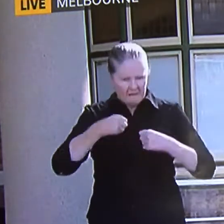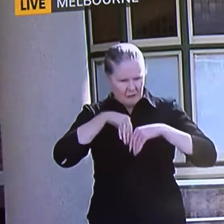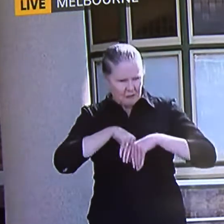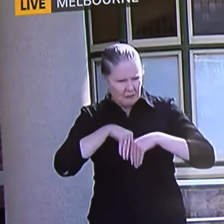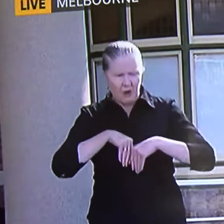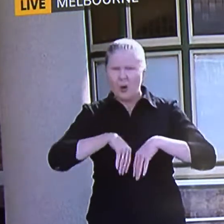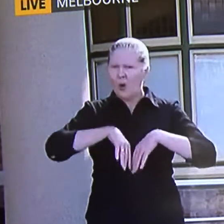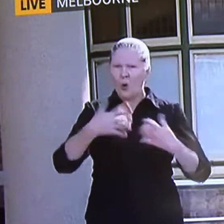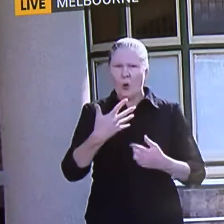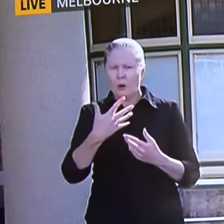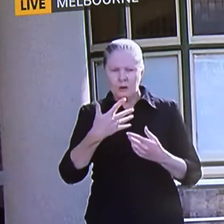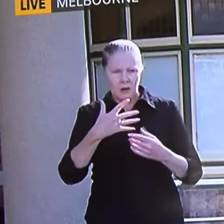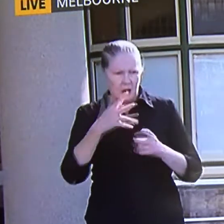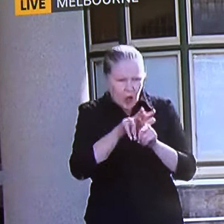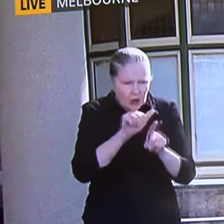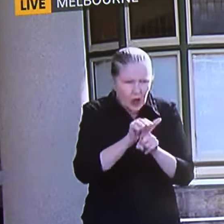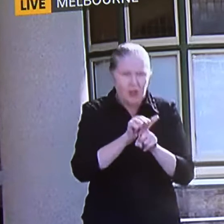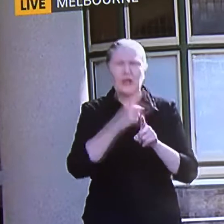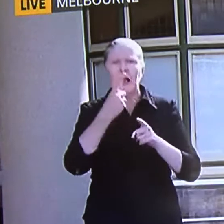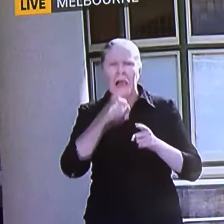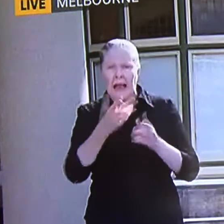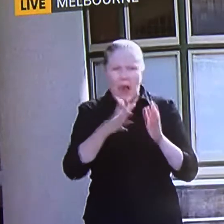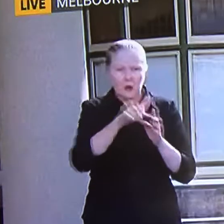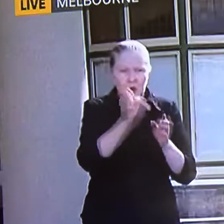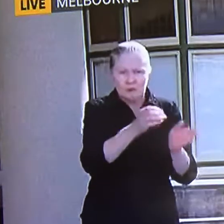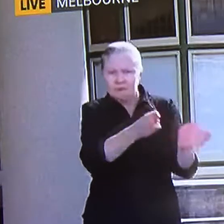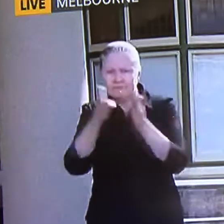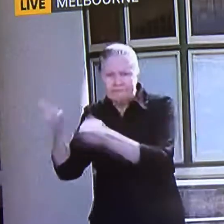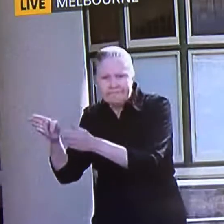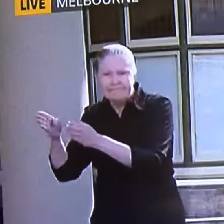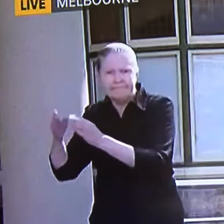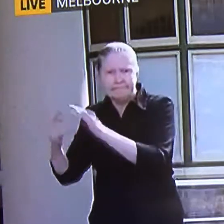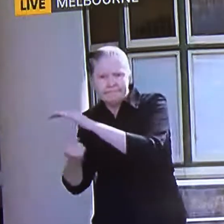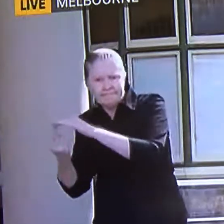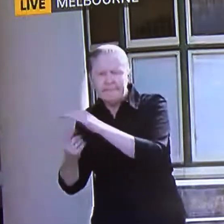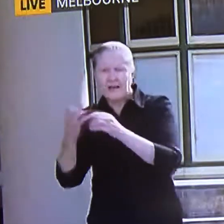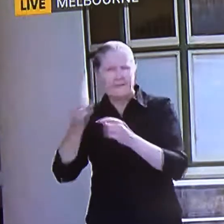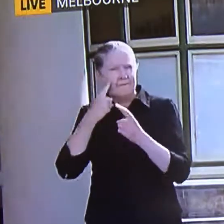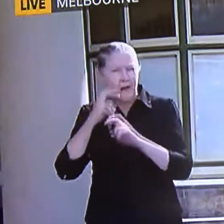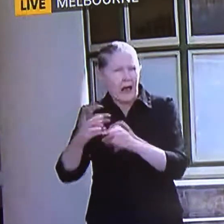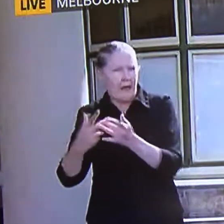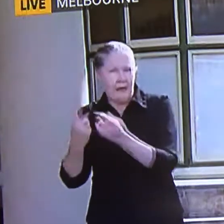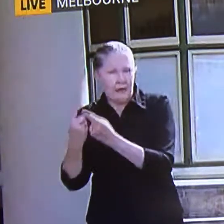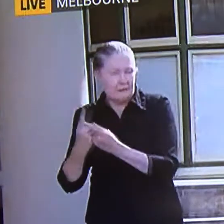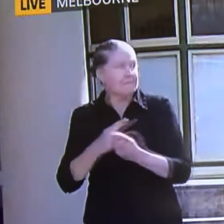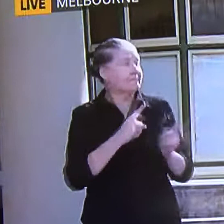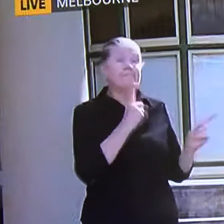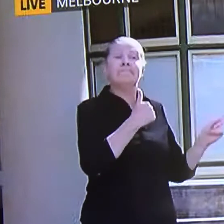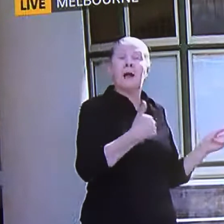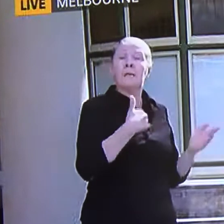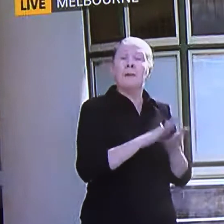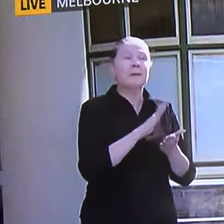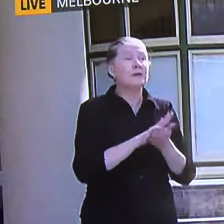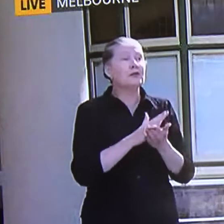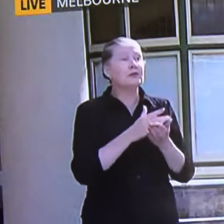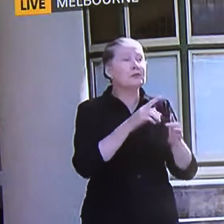to quarantine and other areas. Thanks very much. Great. Thank you. Happy to take any questions from those who are